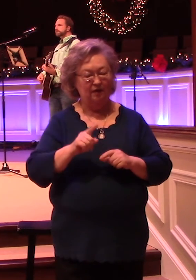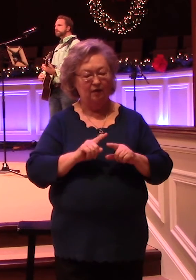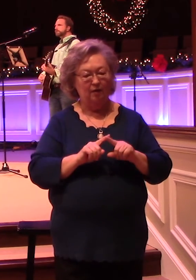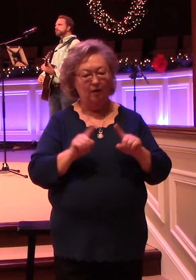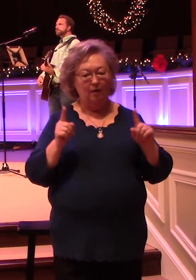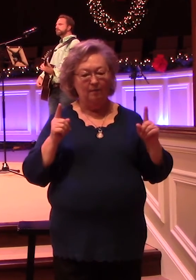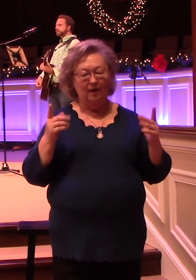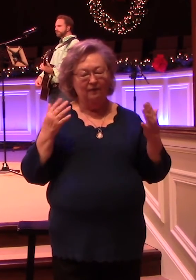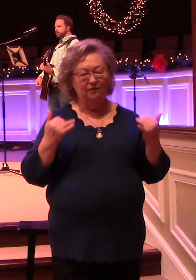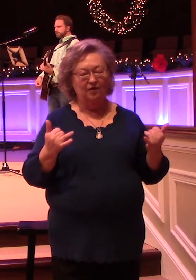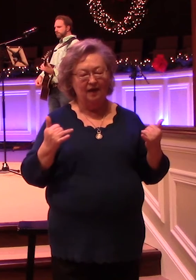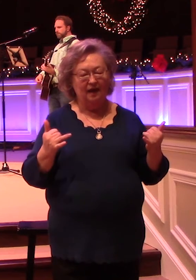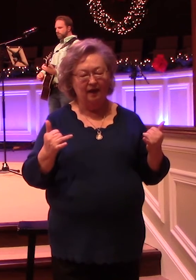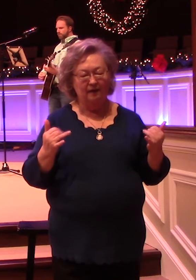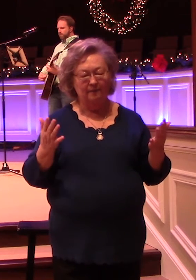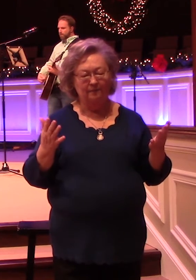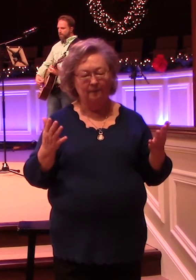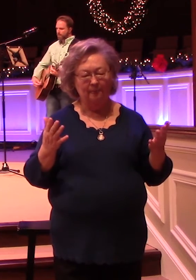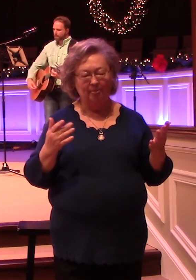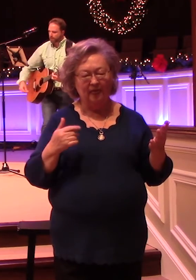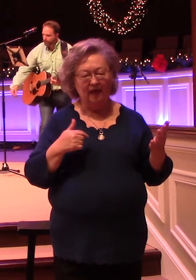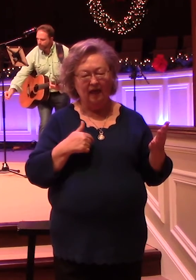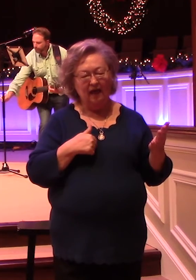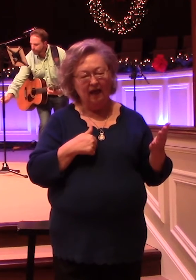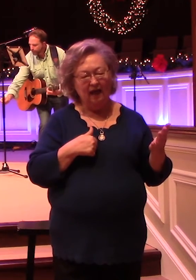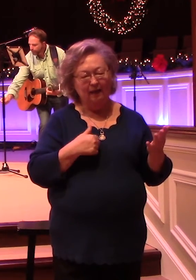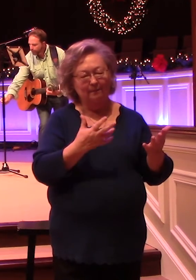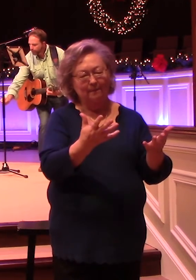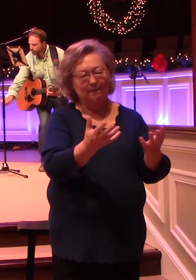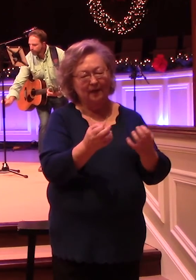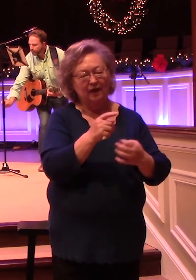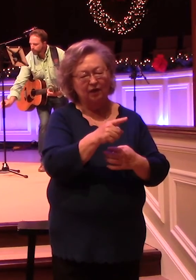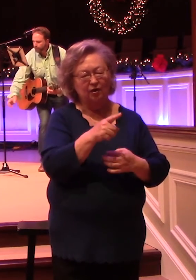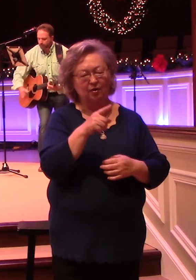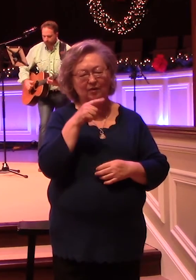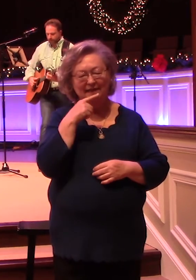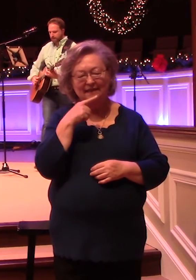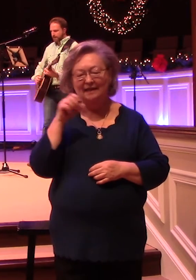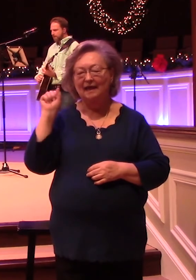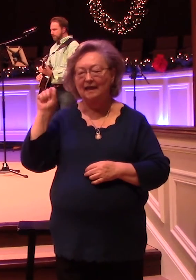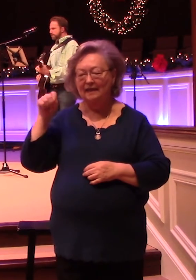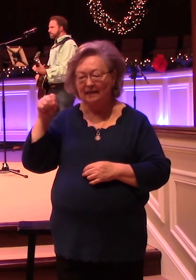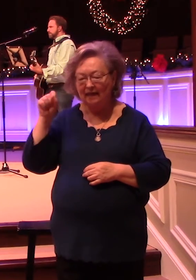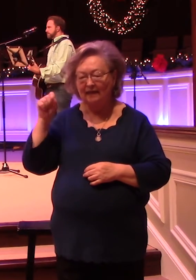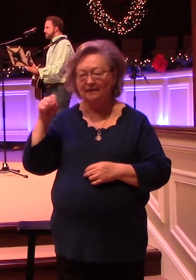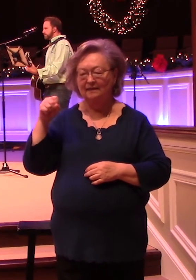to the invitation to let God's love loose in you.